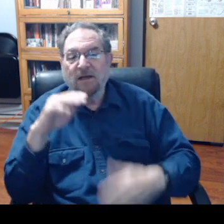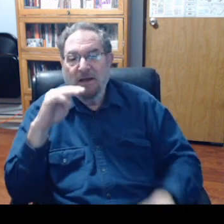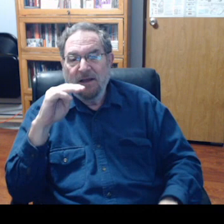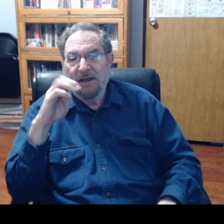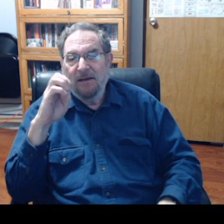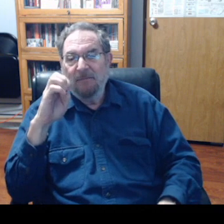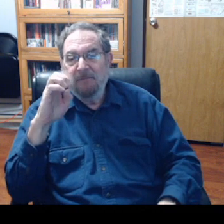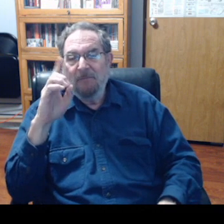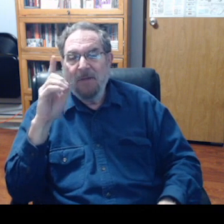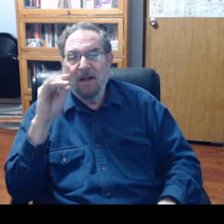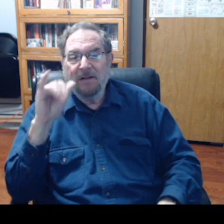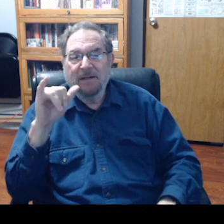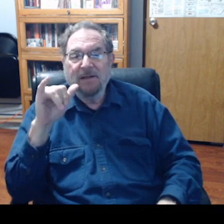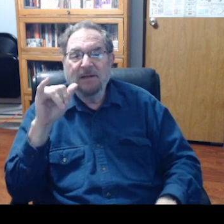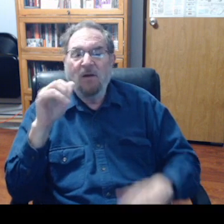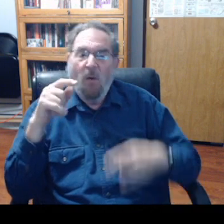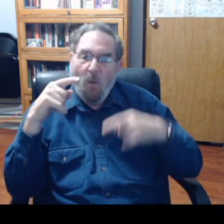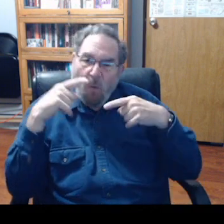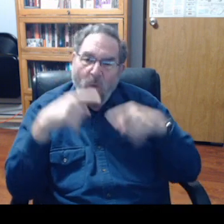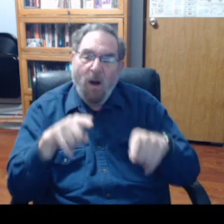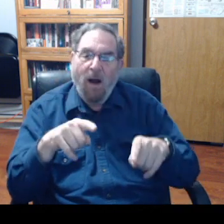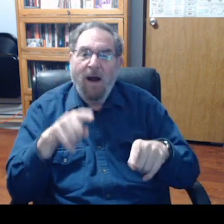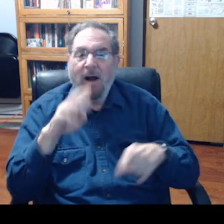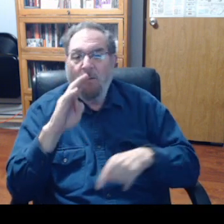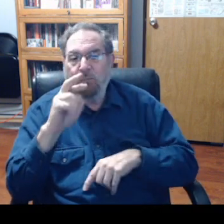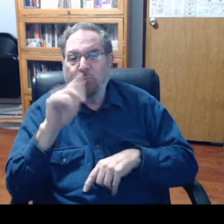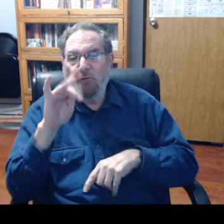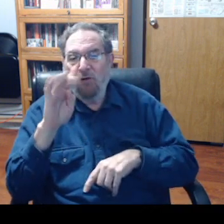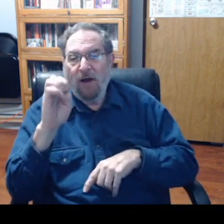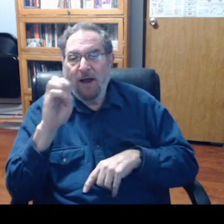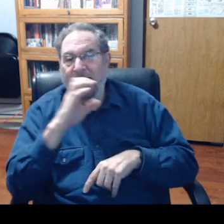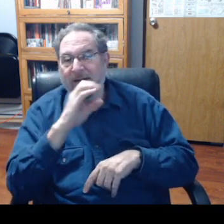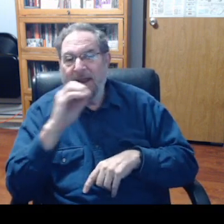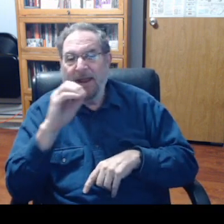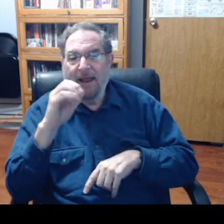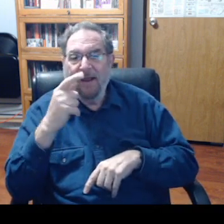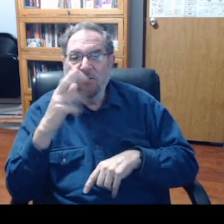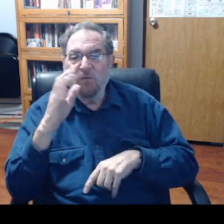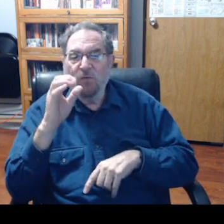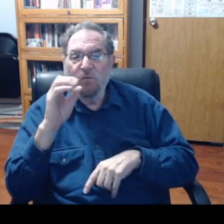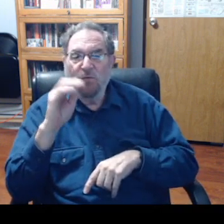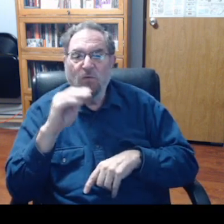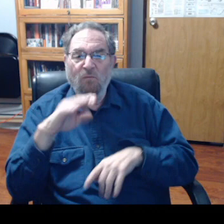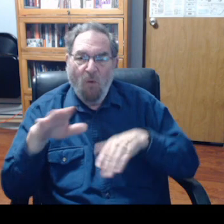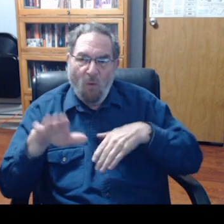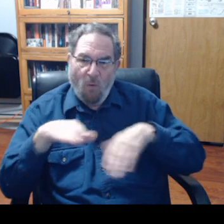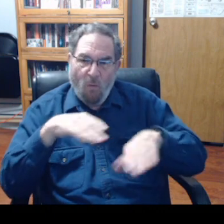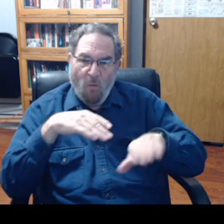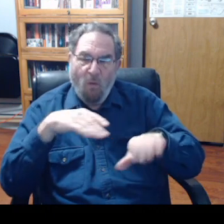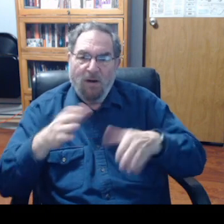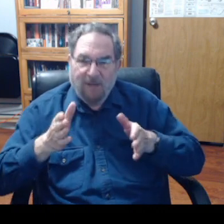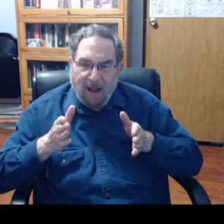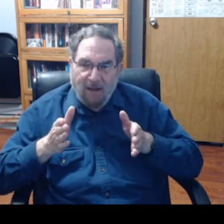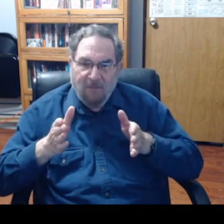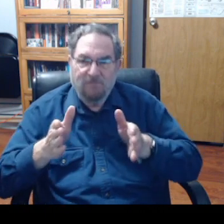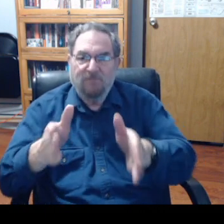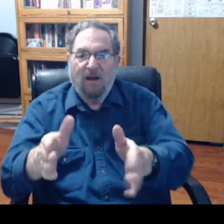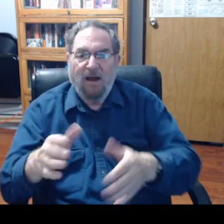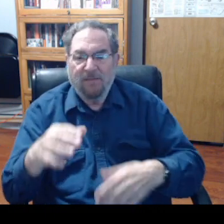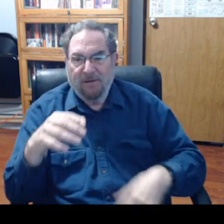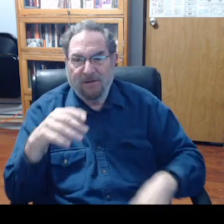slow music melody while bride and groom walk